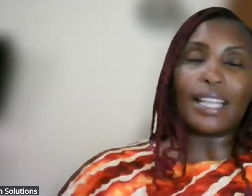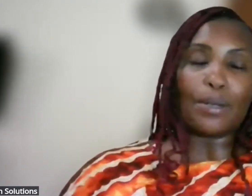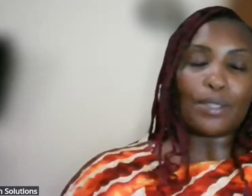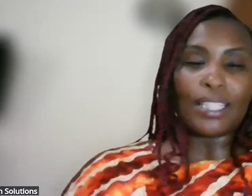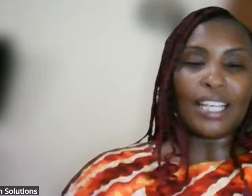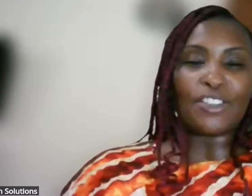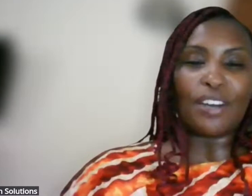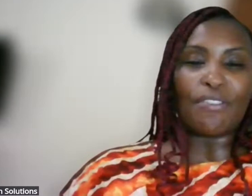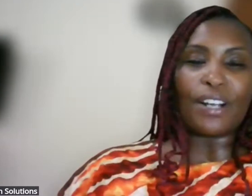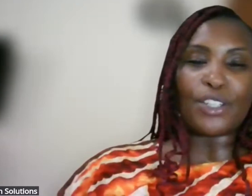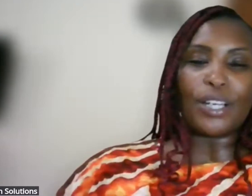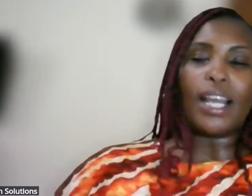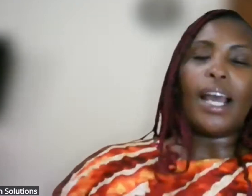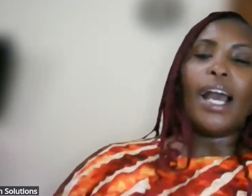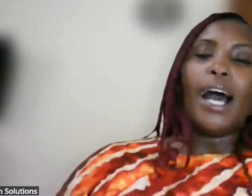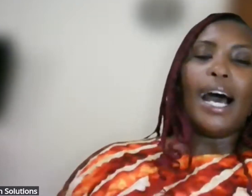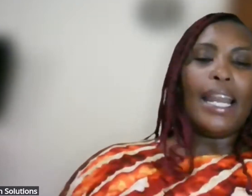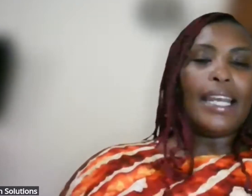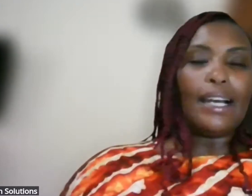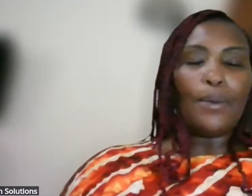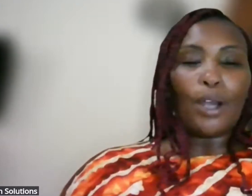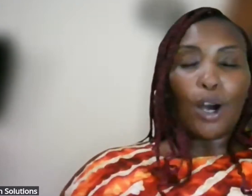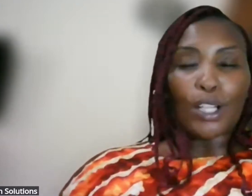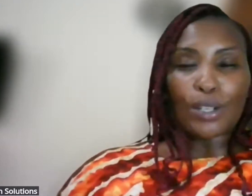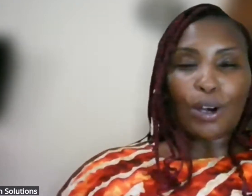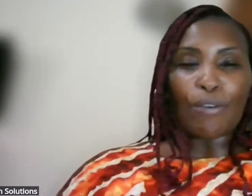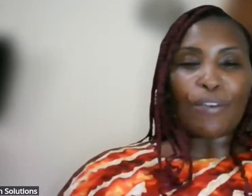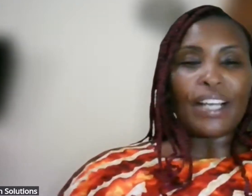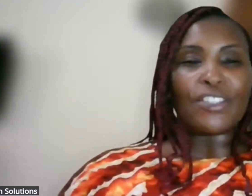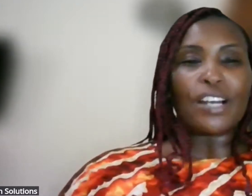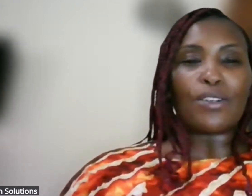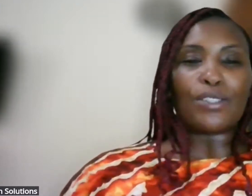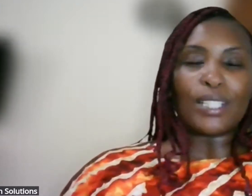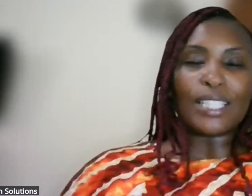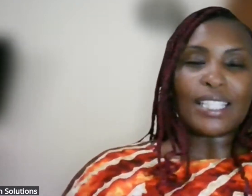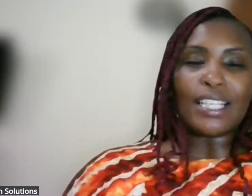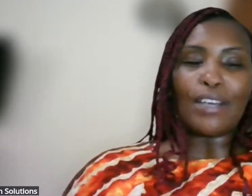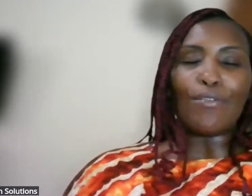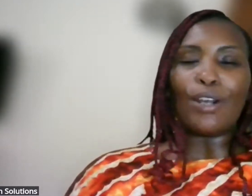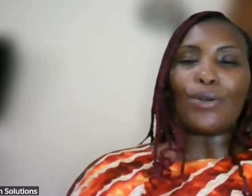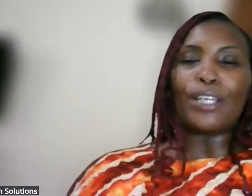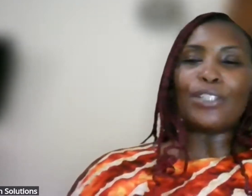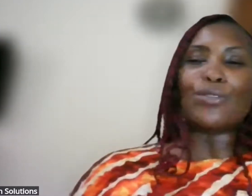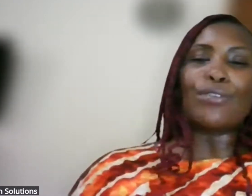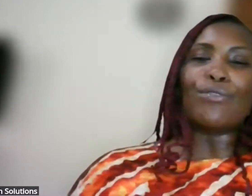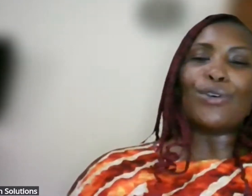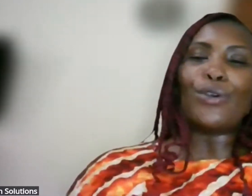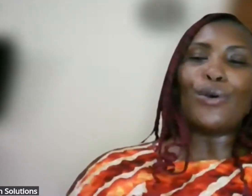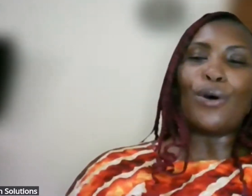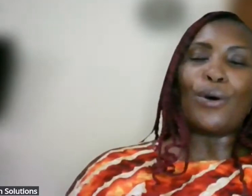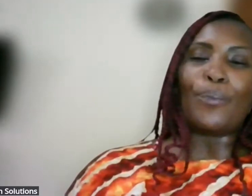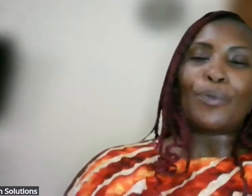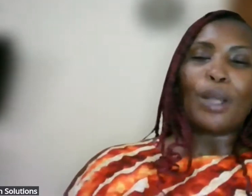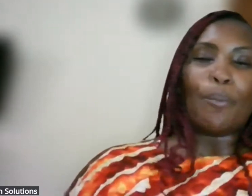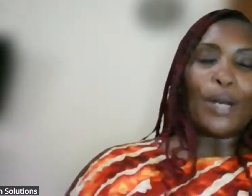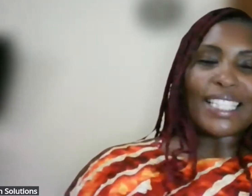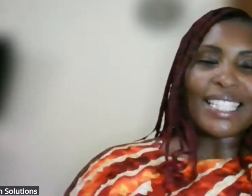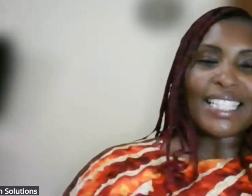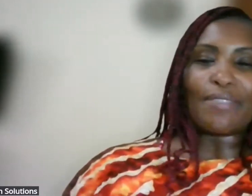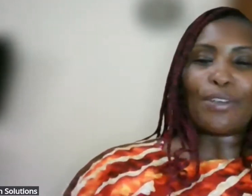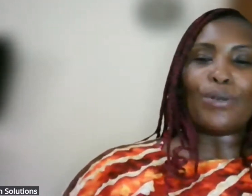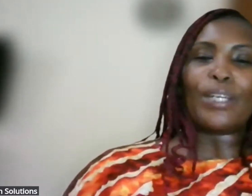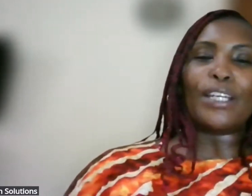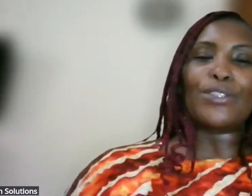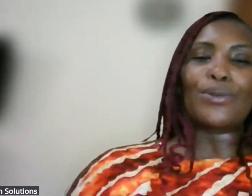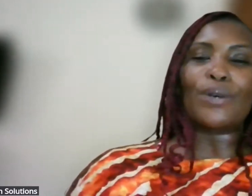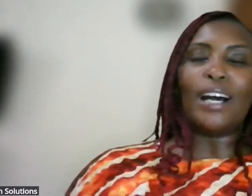would rather outsource the HR function. And we also offer HR consultancy. If you're looking to review your policies,